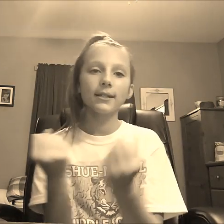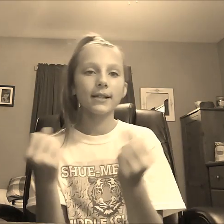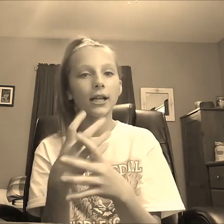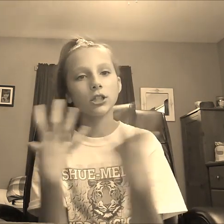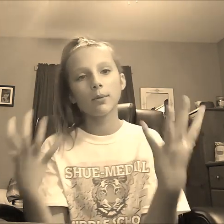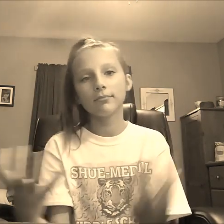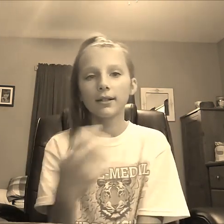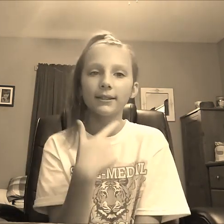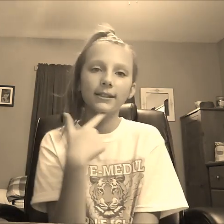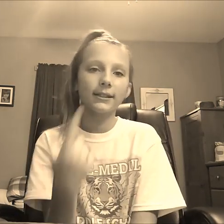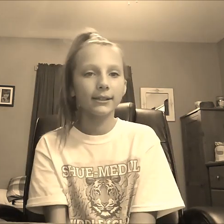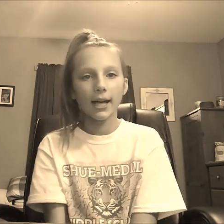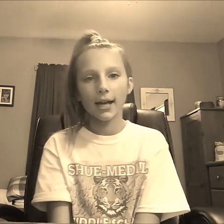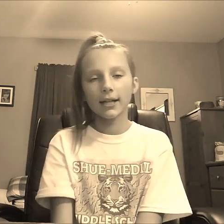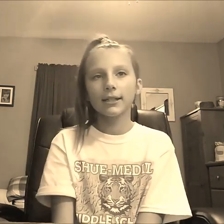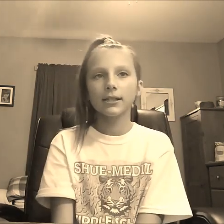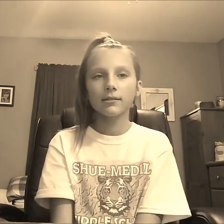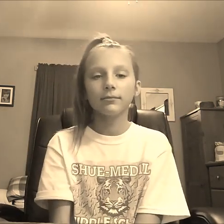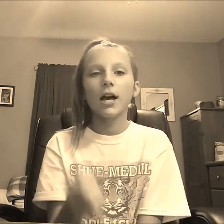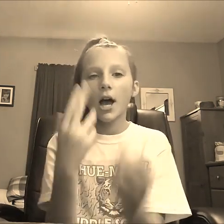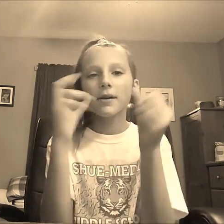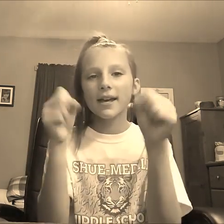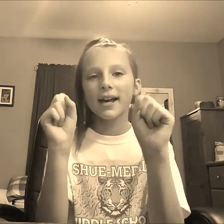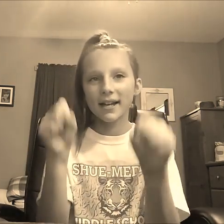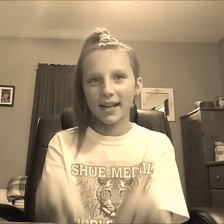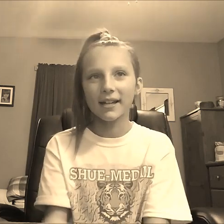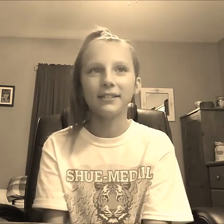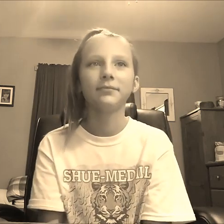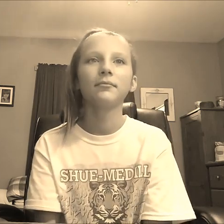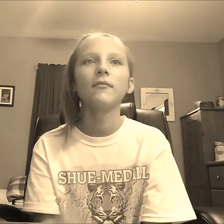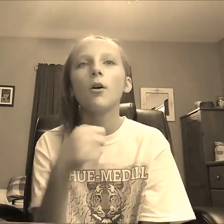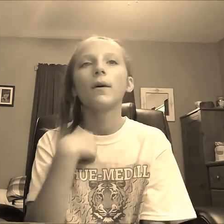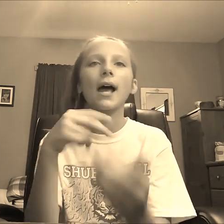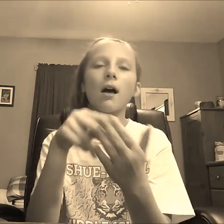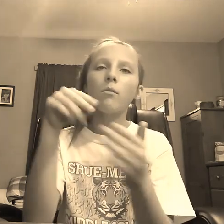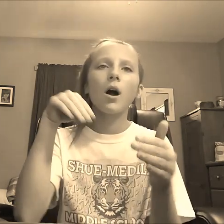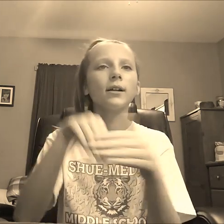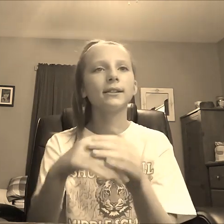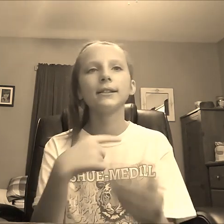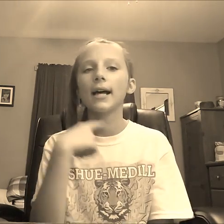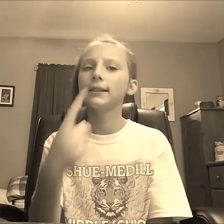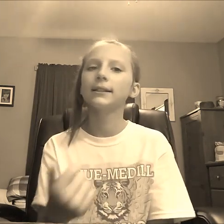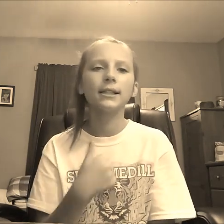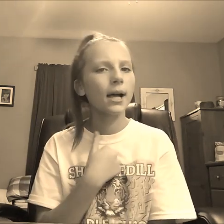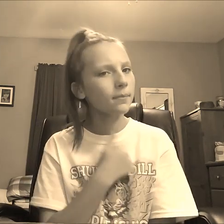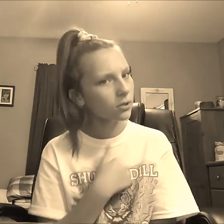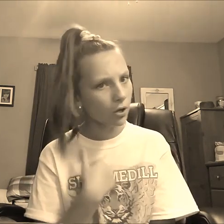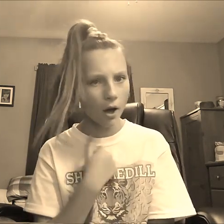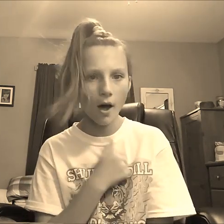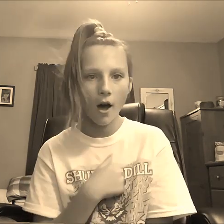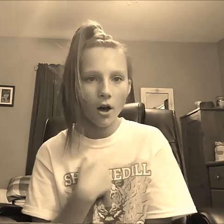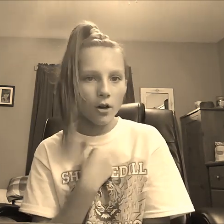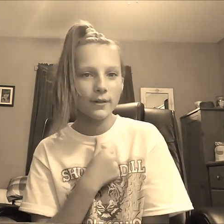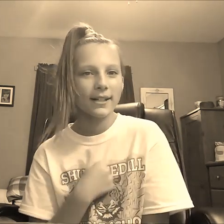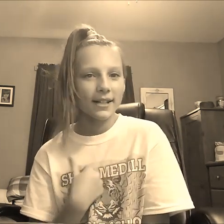Everyone's got so much to say Oh yeah, yeah When we walked in I said I'm sorry